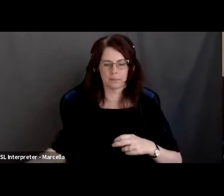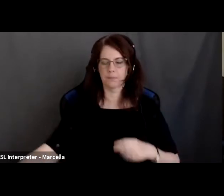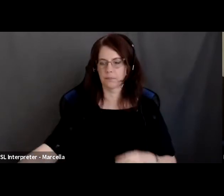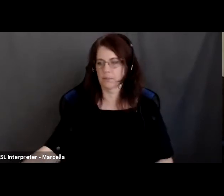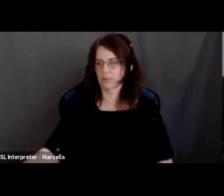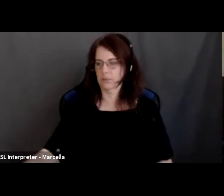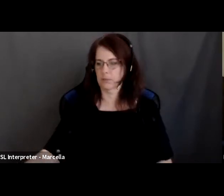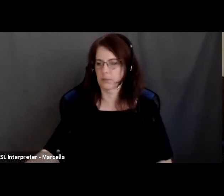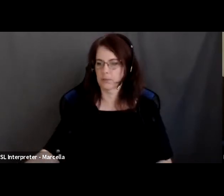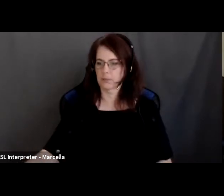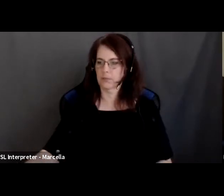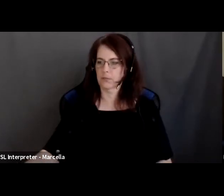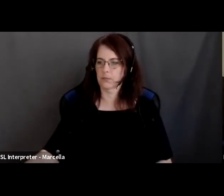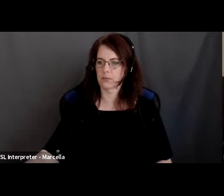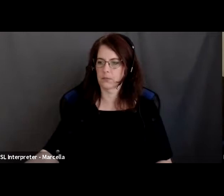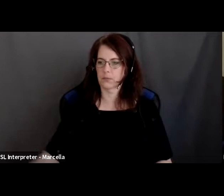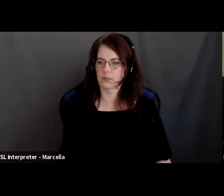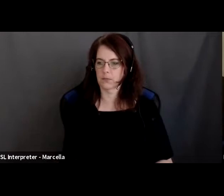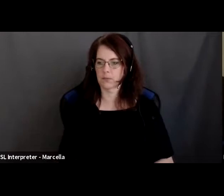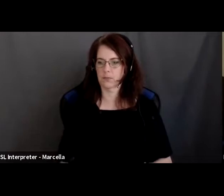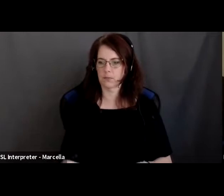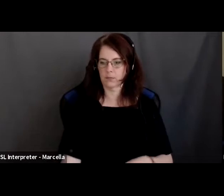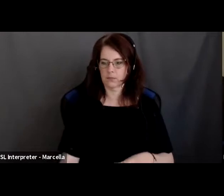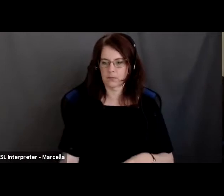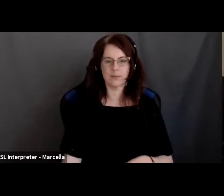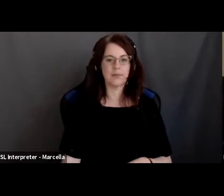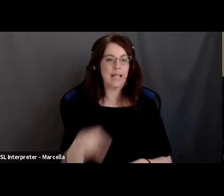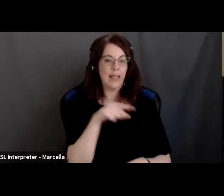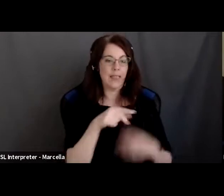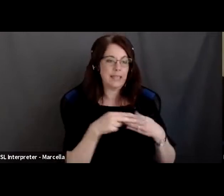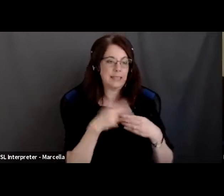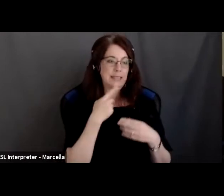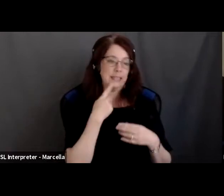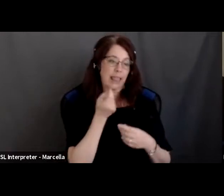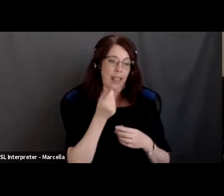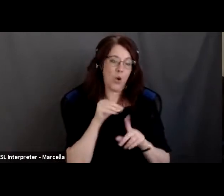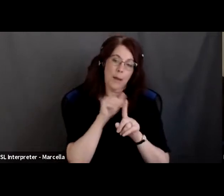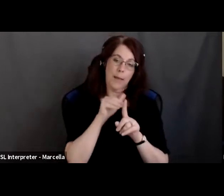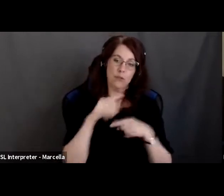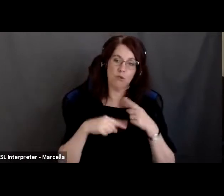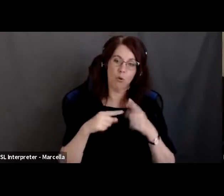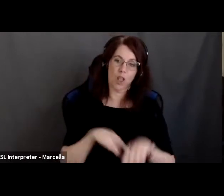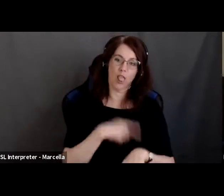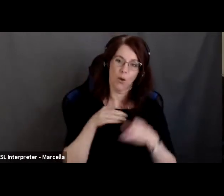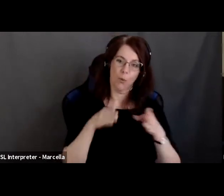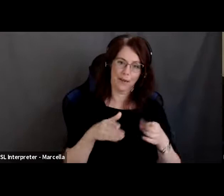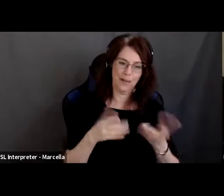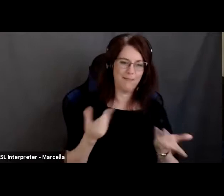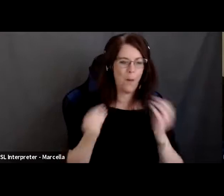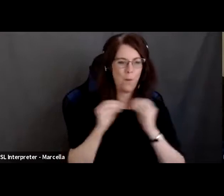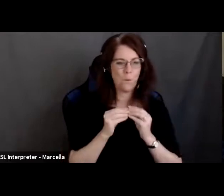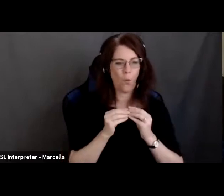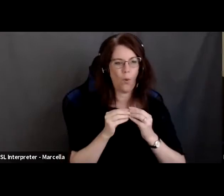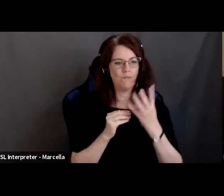losing it that way. So a little reminder, this slide says a little reminder goes a long way. And again, it has some more